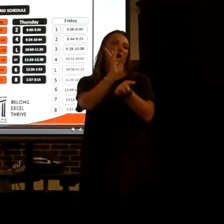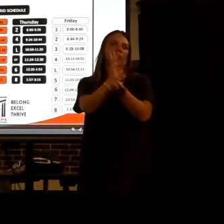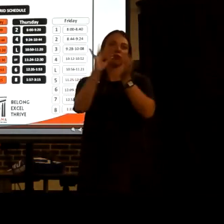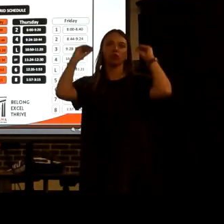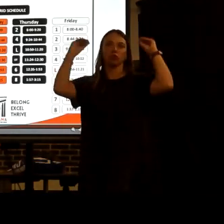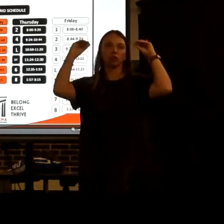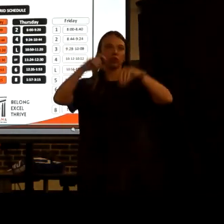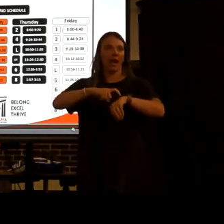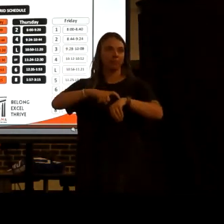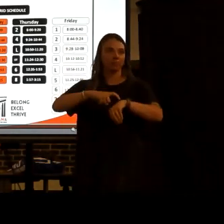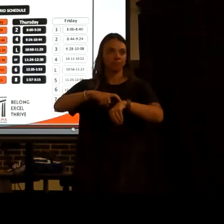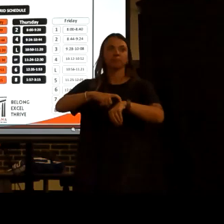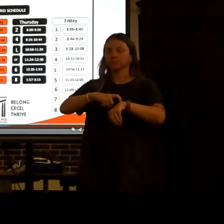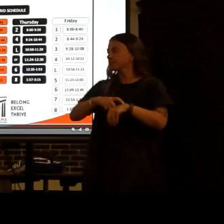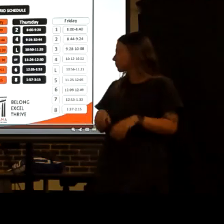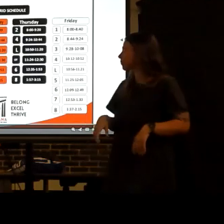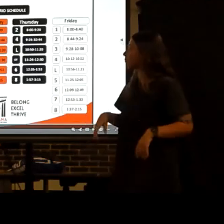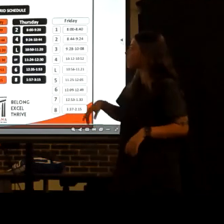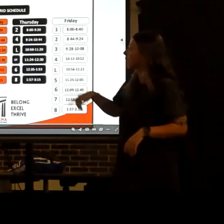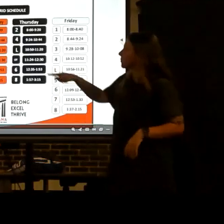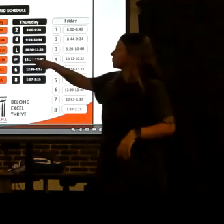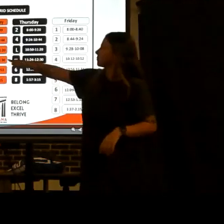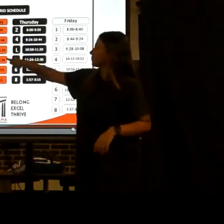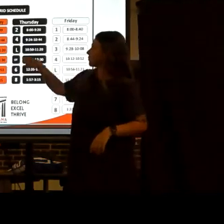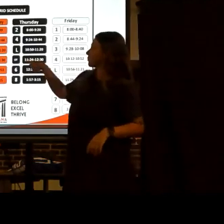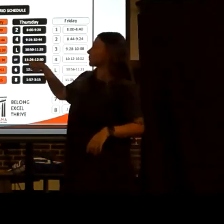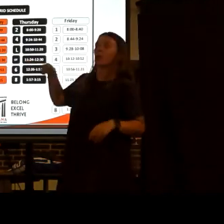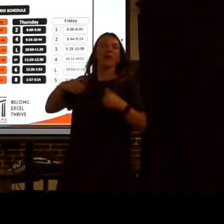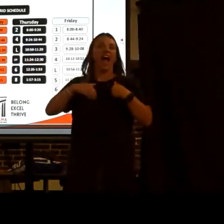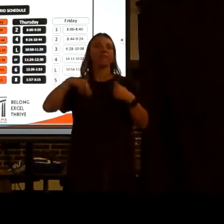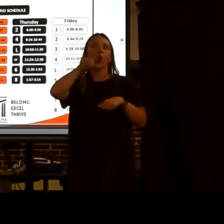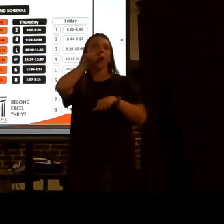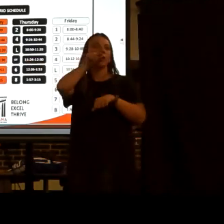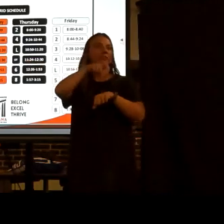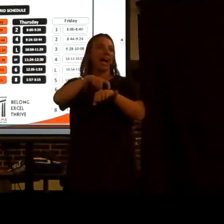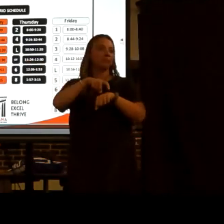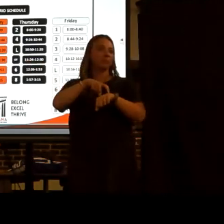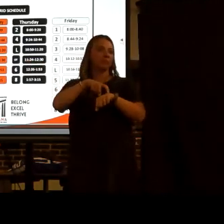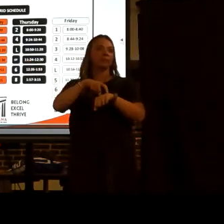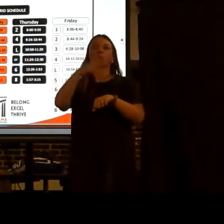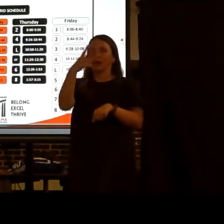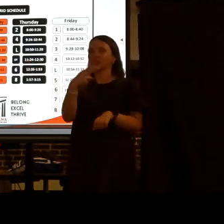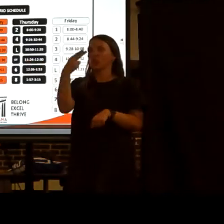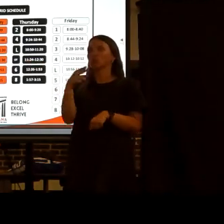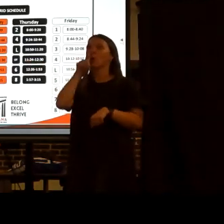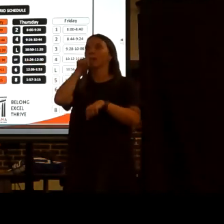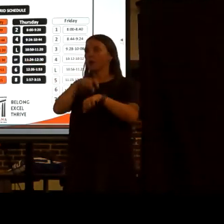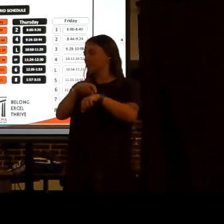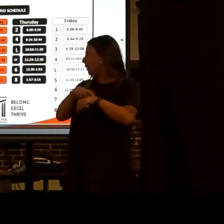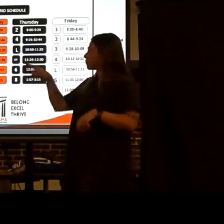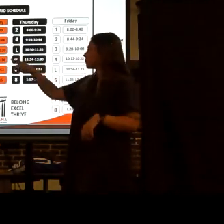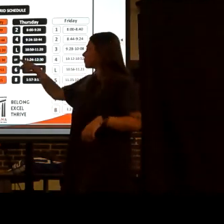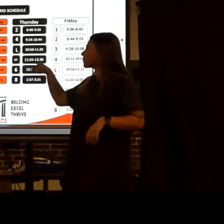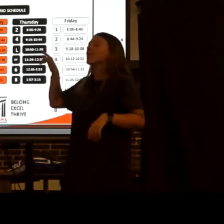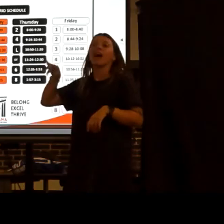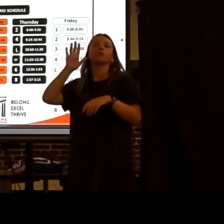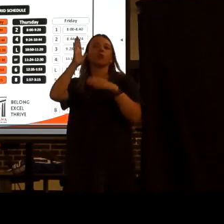for the minutes, 6 hours of instruction time within this allotted schedule. We have Oriole time.